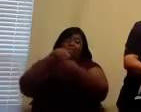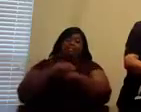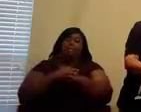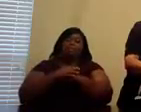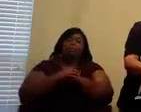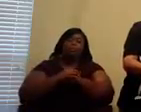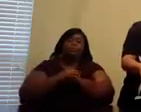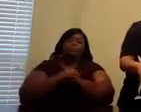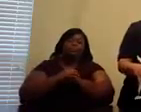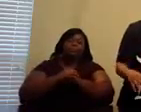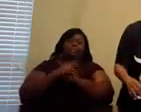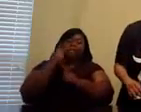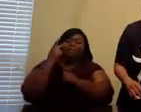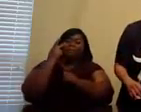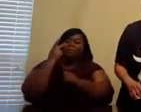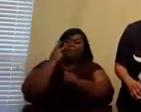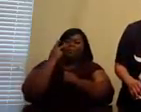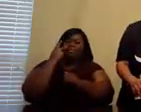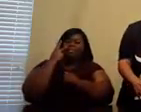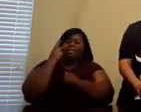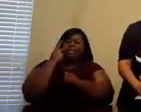absorbs.